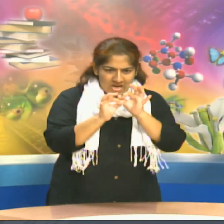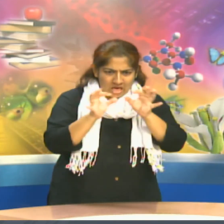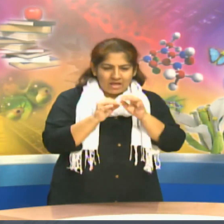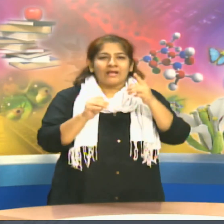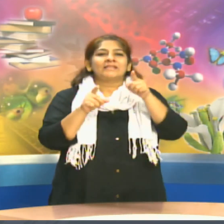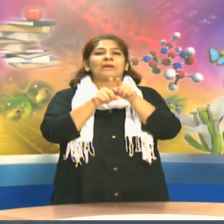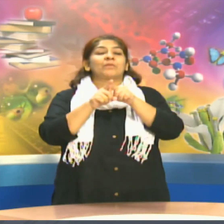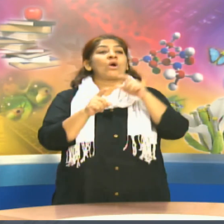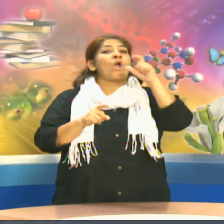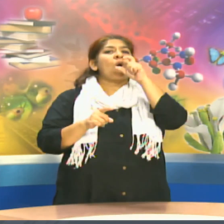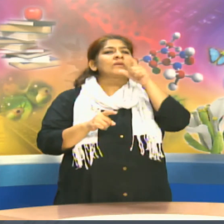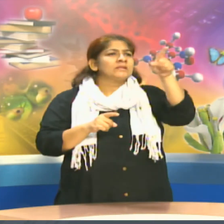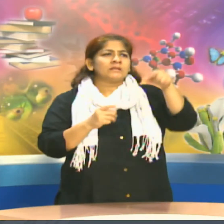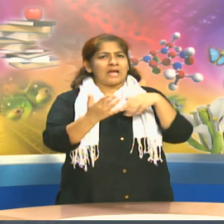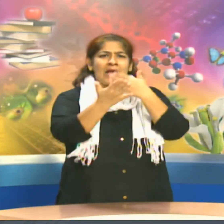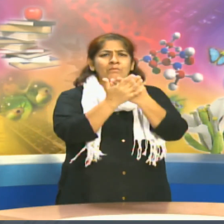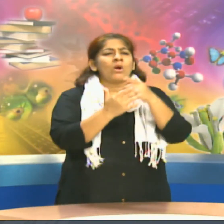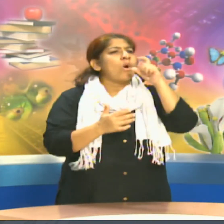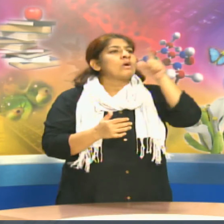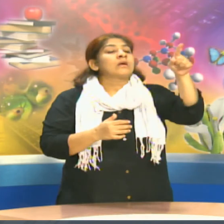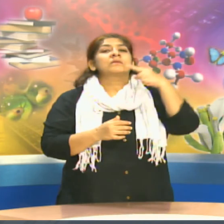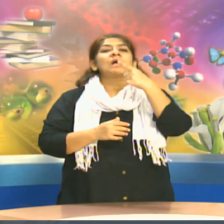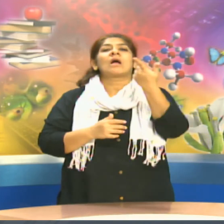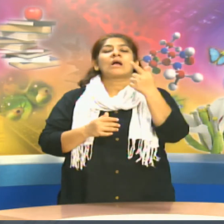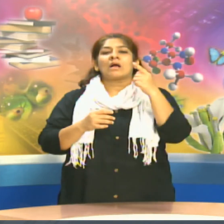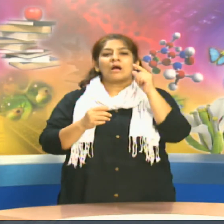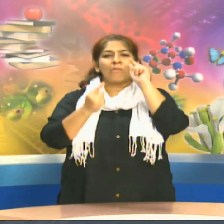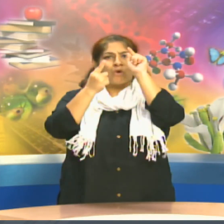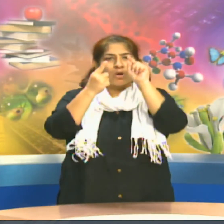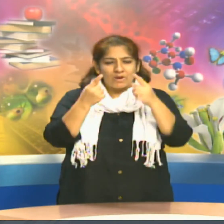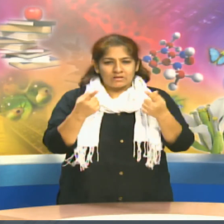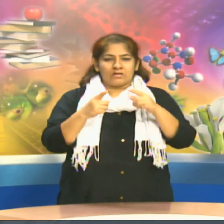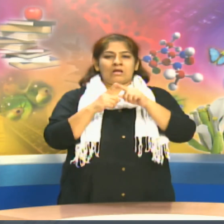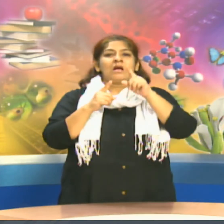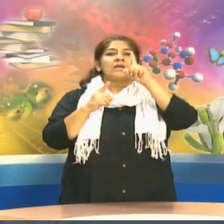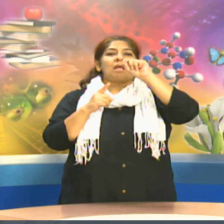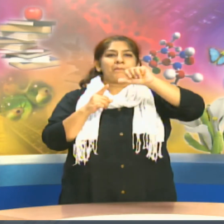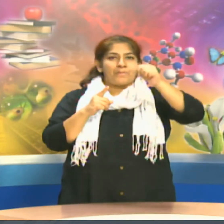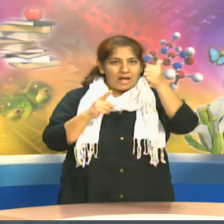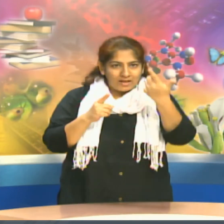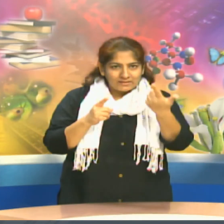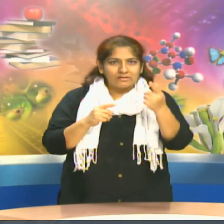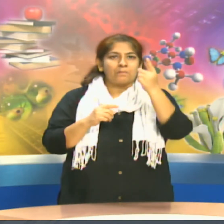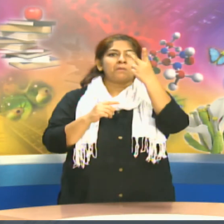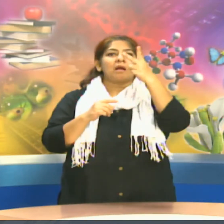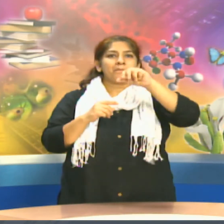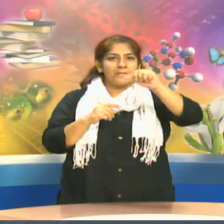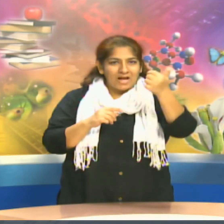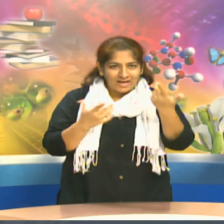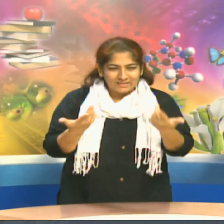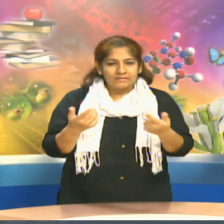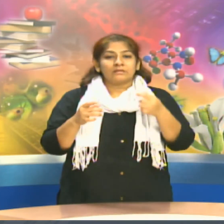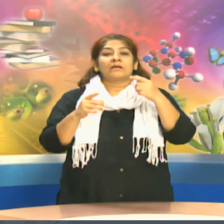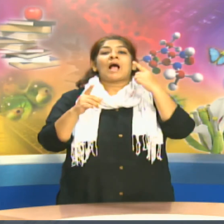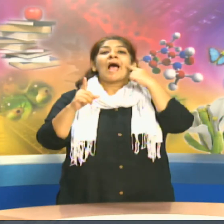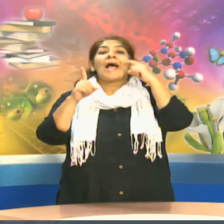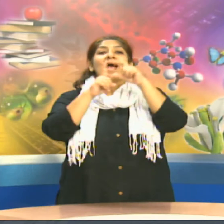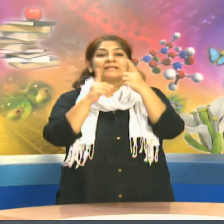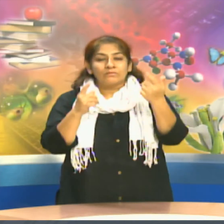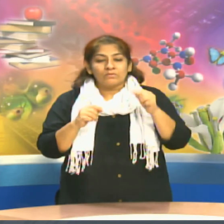example, when you apply for some work and you say you are following some features and you have